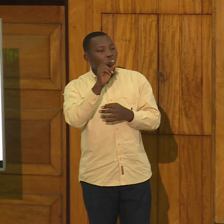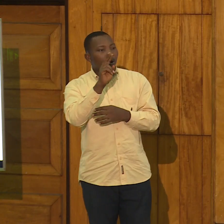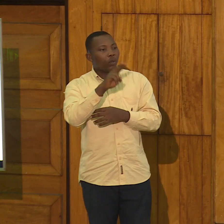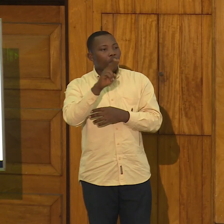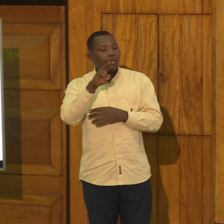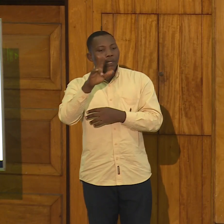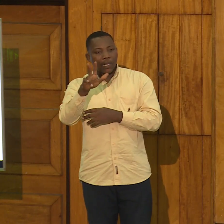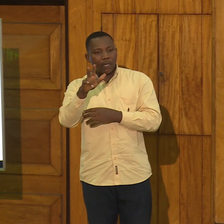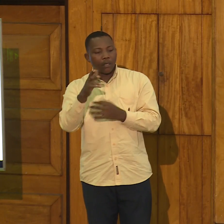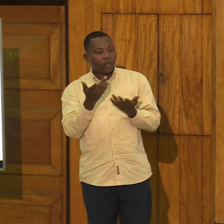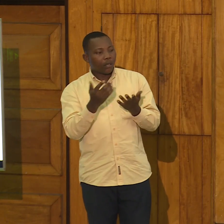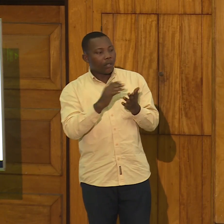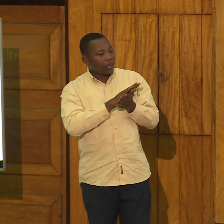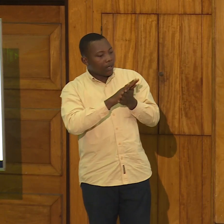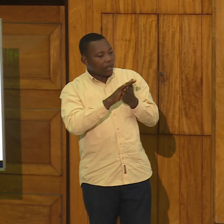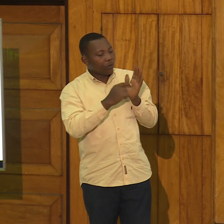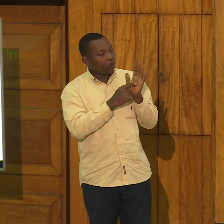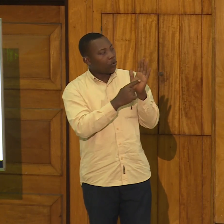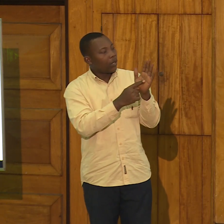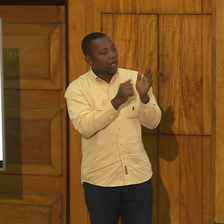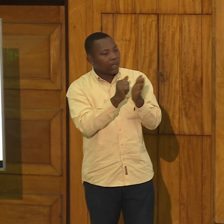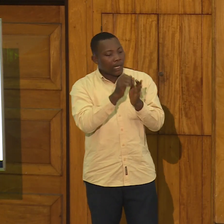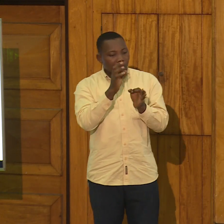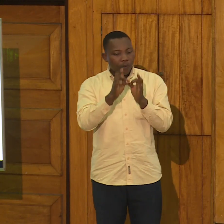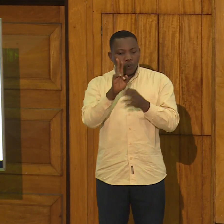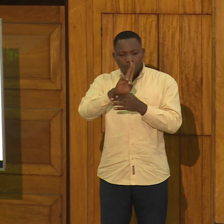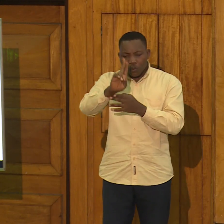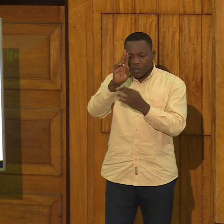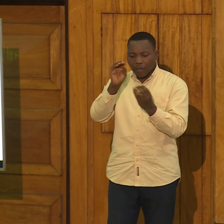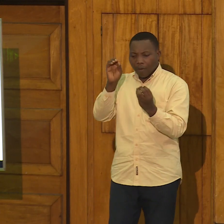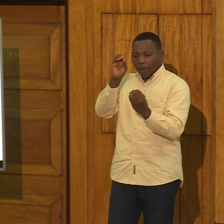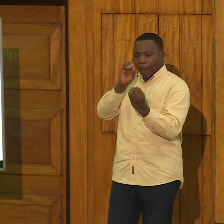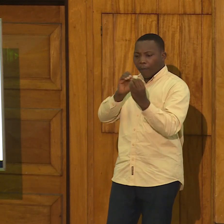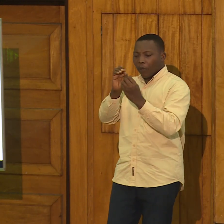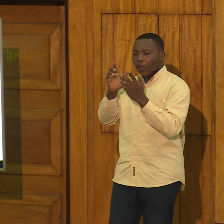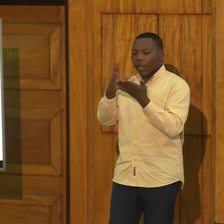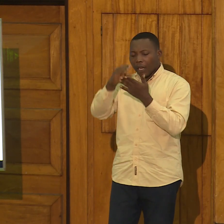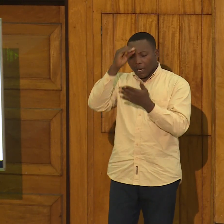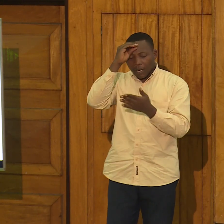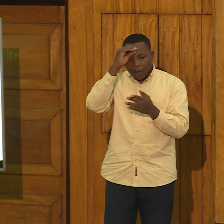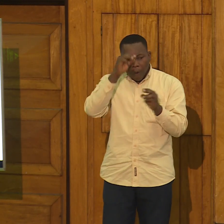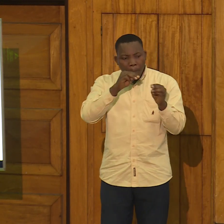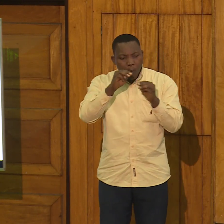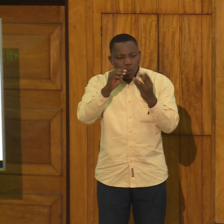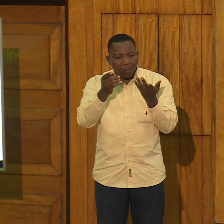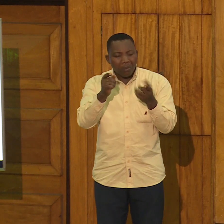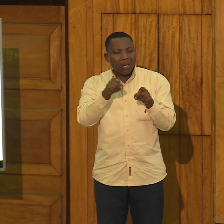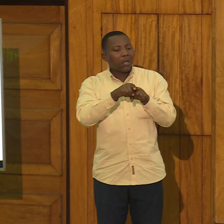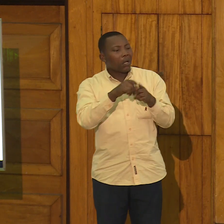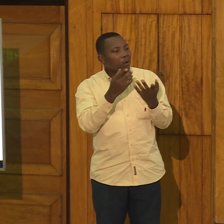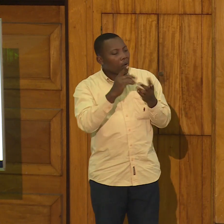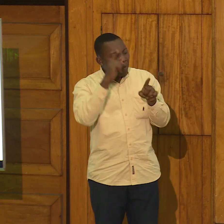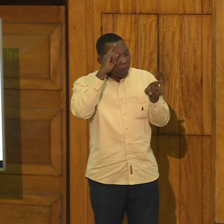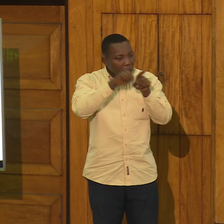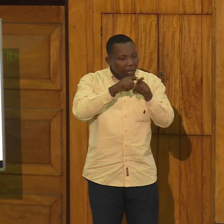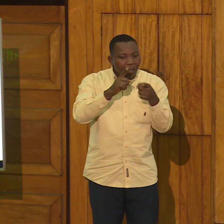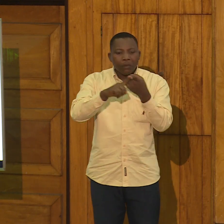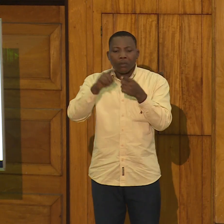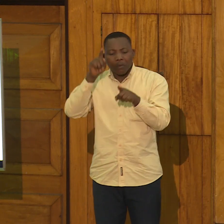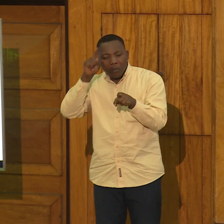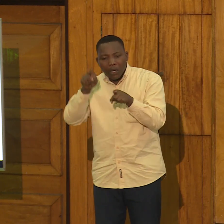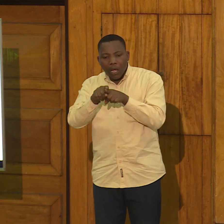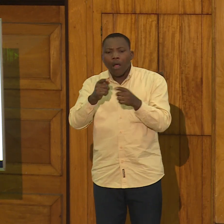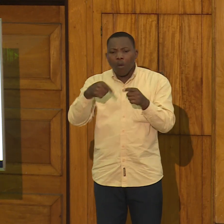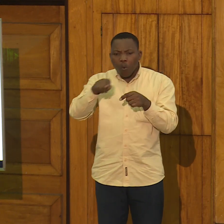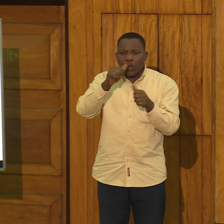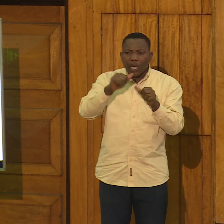if we work using peer-led models such as brother to brother, we can really be able to encourage young men to